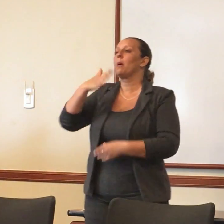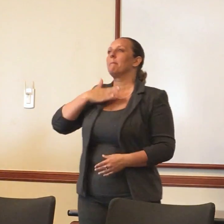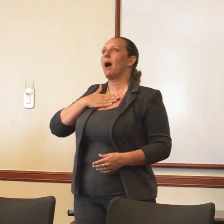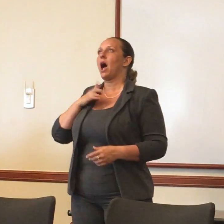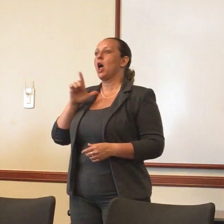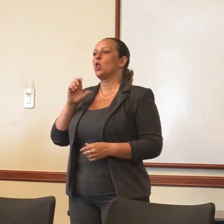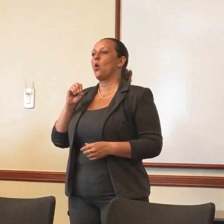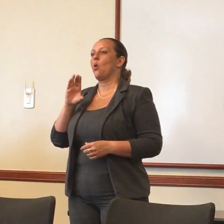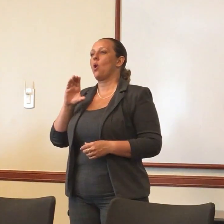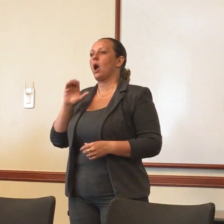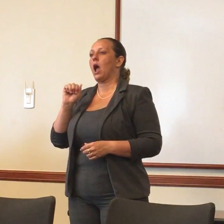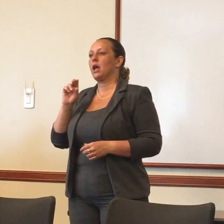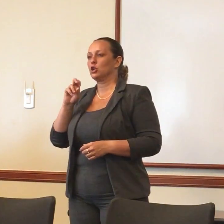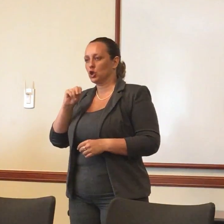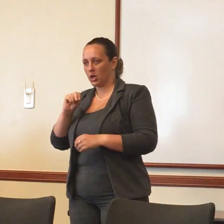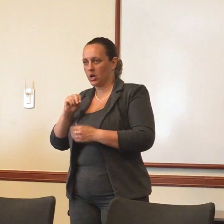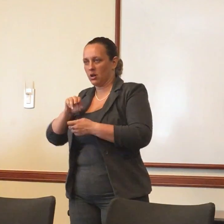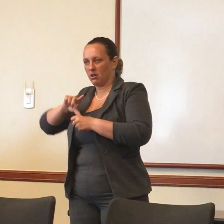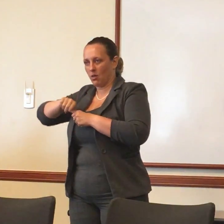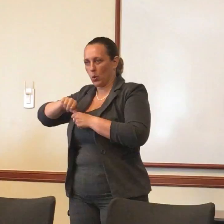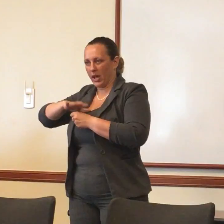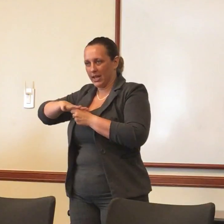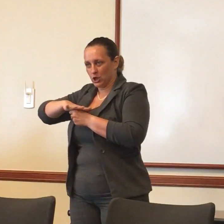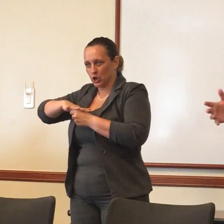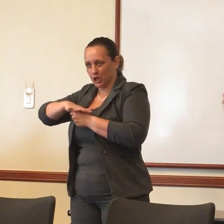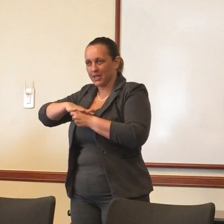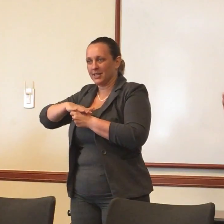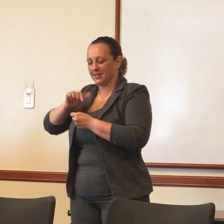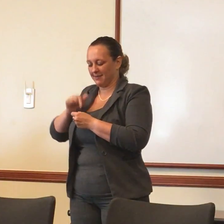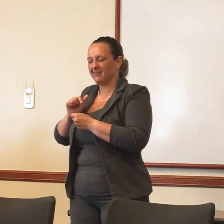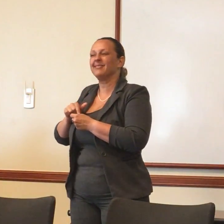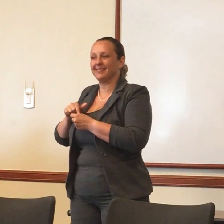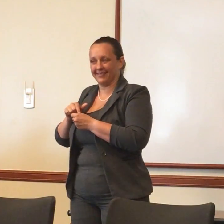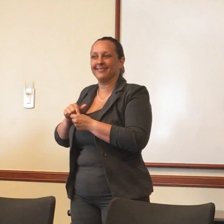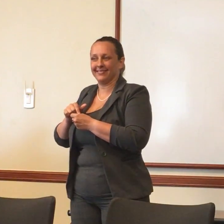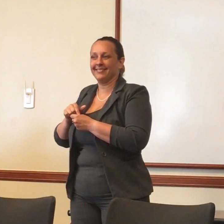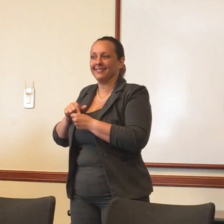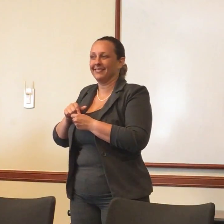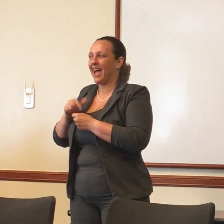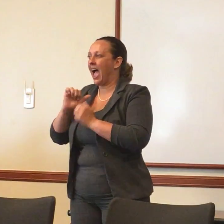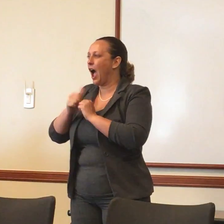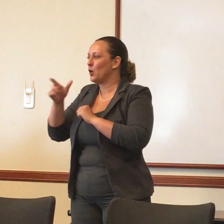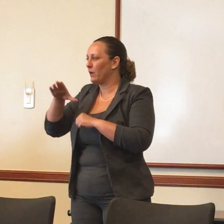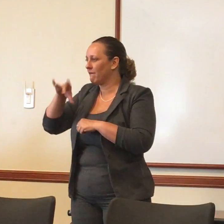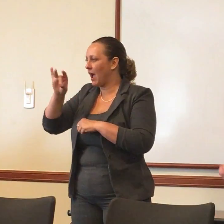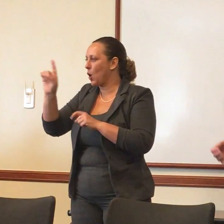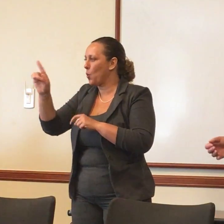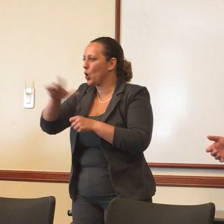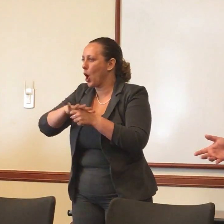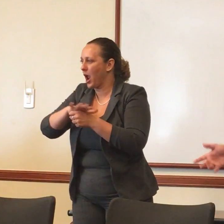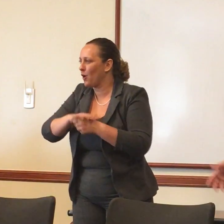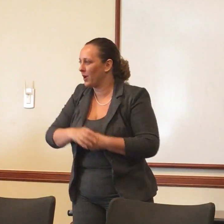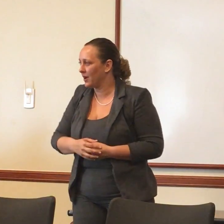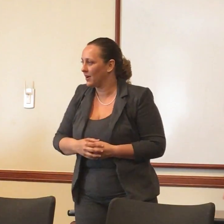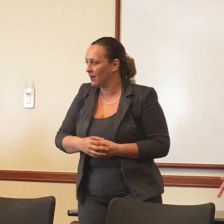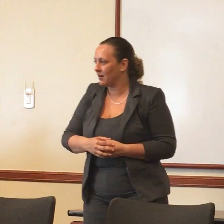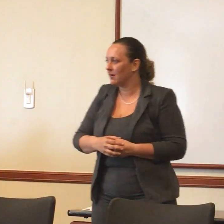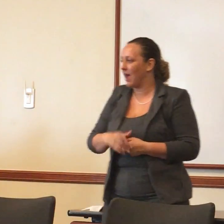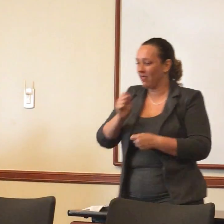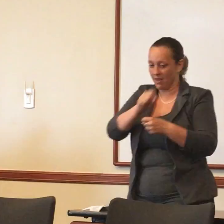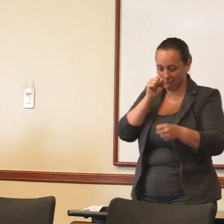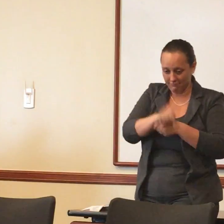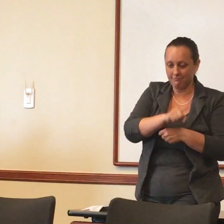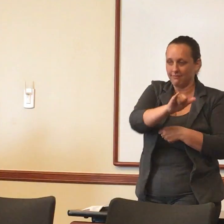address. They're usually accurate, so at least we can send response to that area and make sure whether it be police or fire